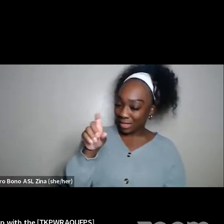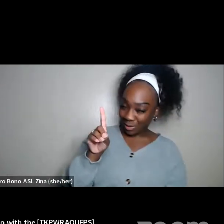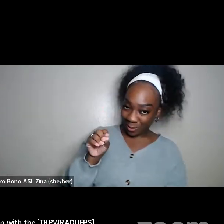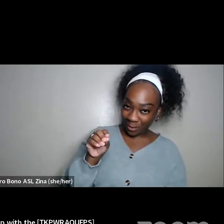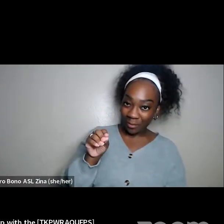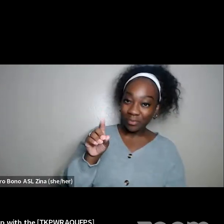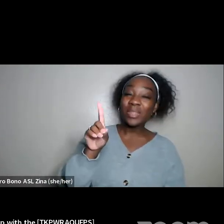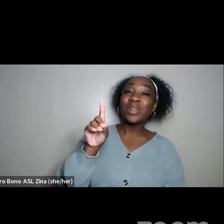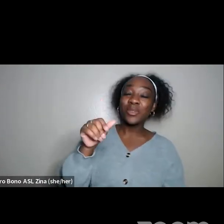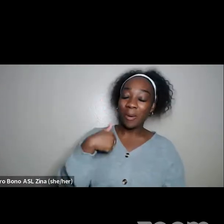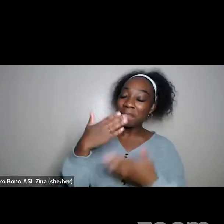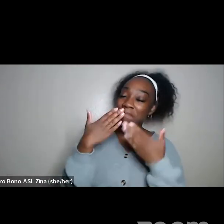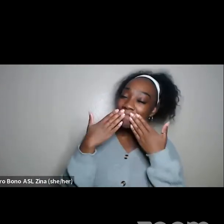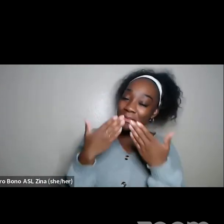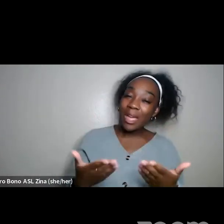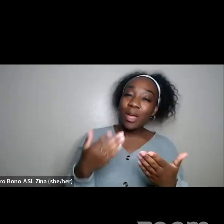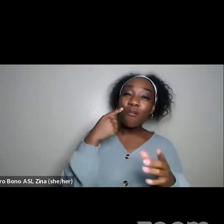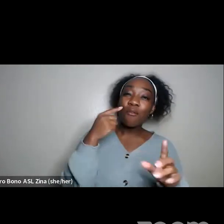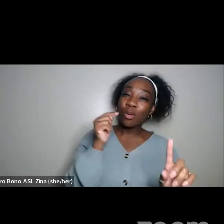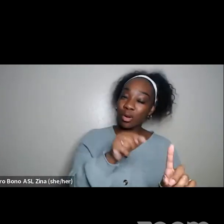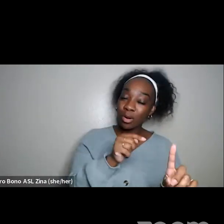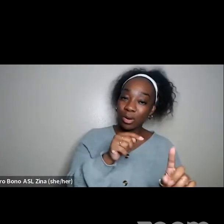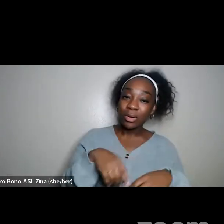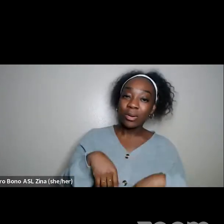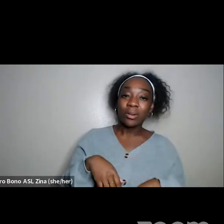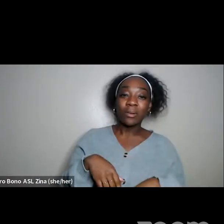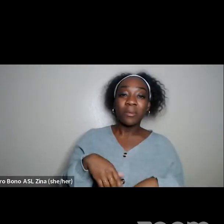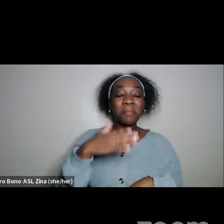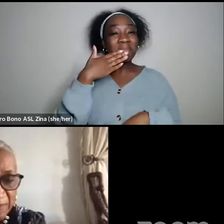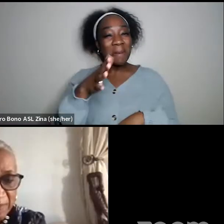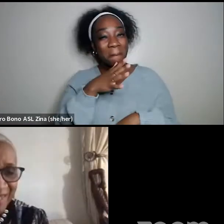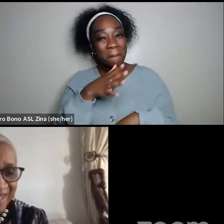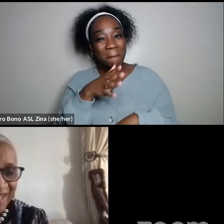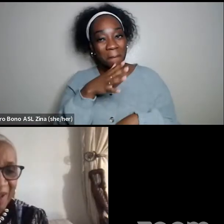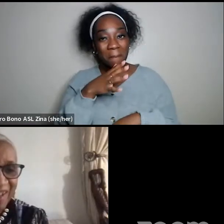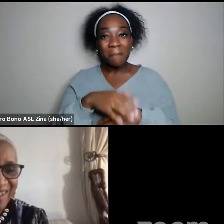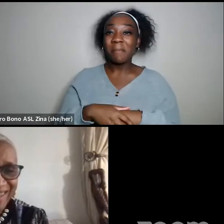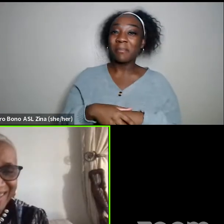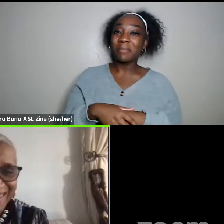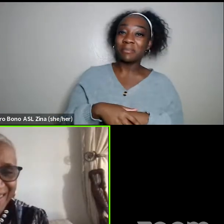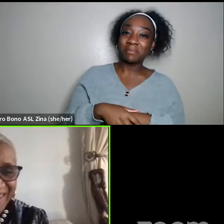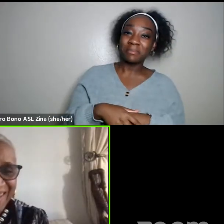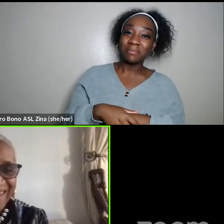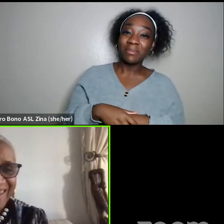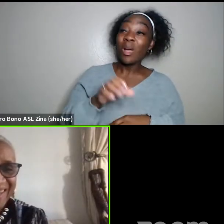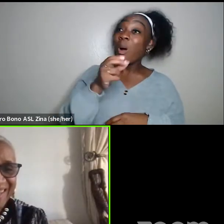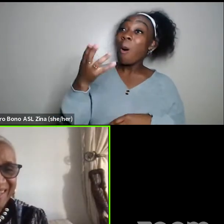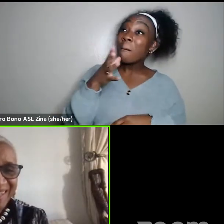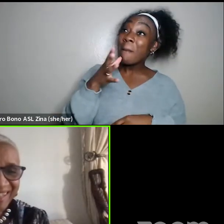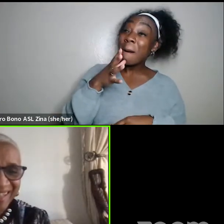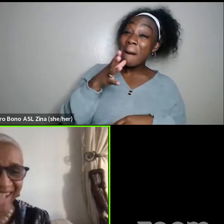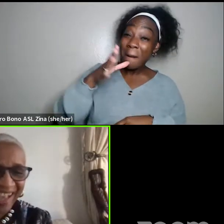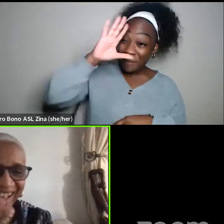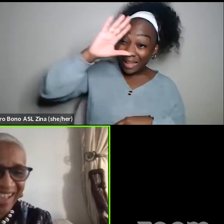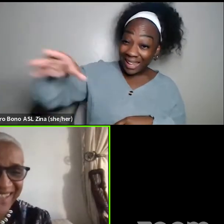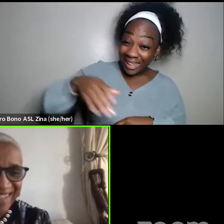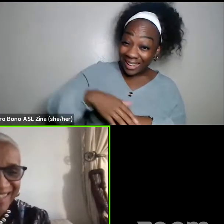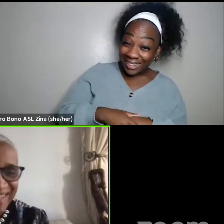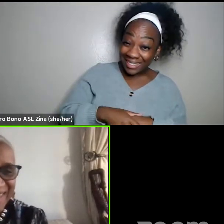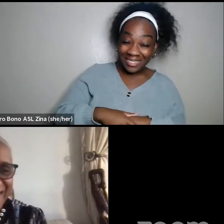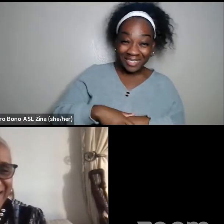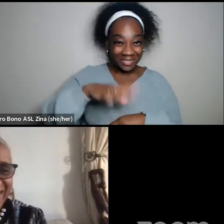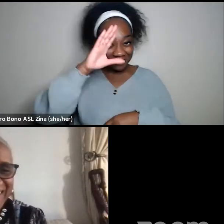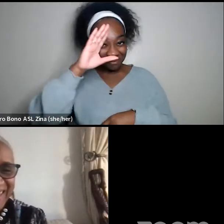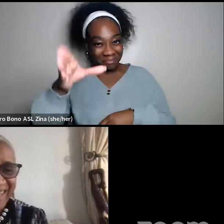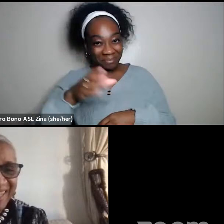and I'm thankful for her. Is And that I'm your mom? thinking That's my about you. mom. Oh, wow. Hi. Hi.